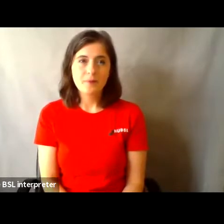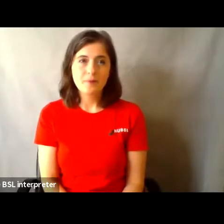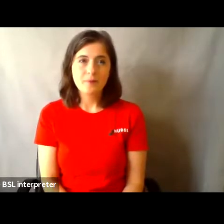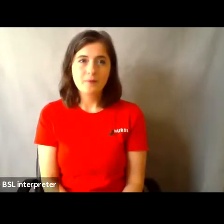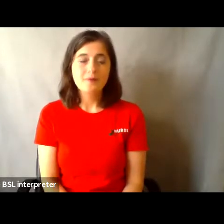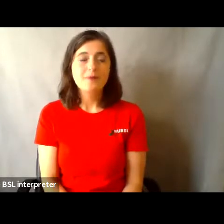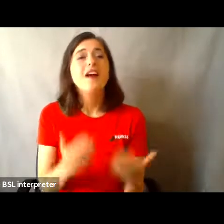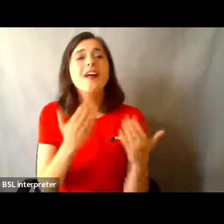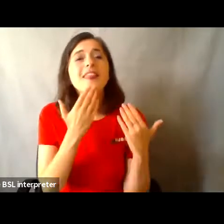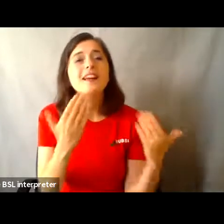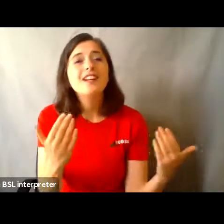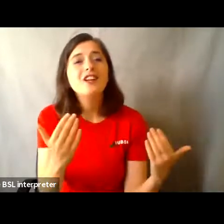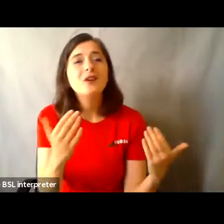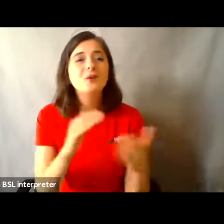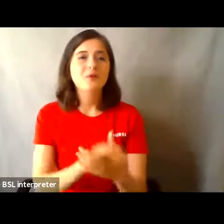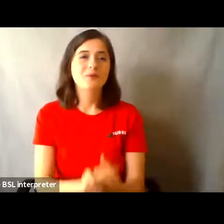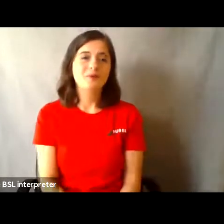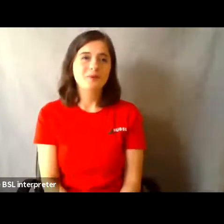Thank you.